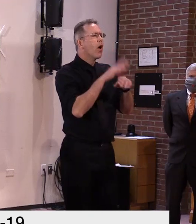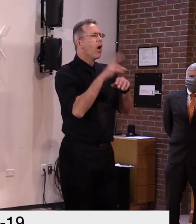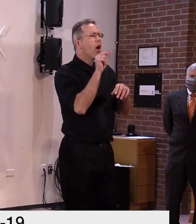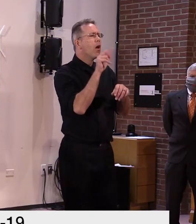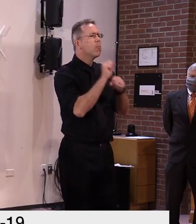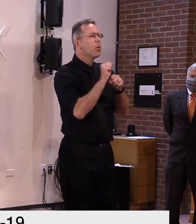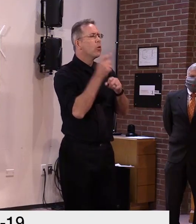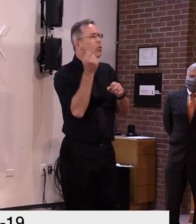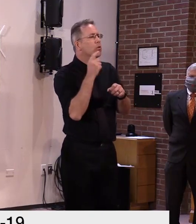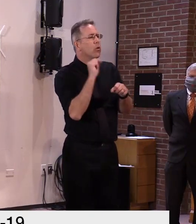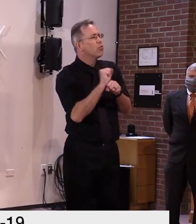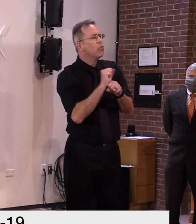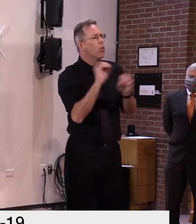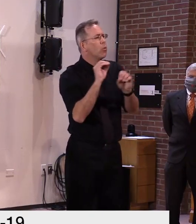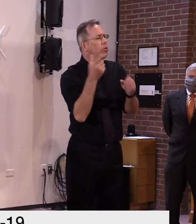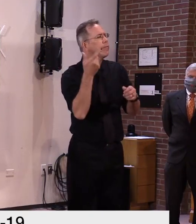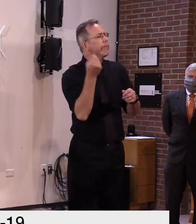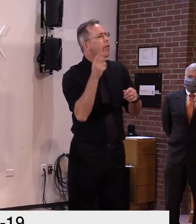pandemic.